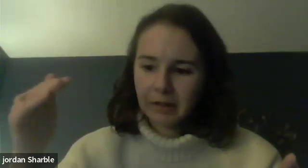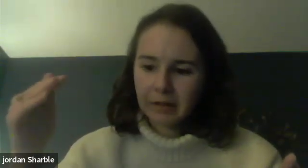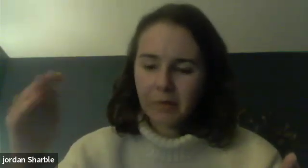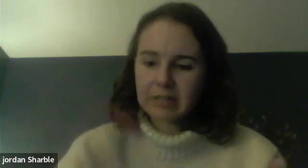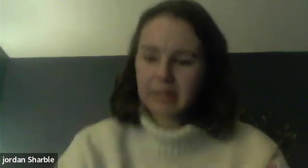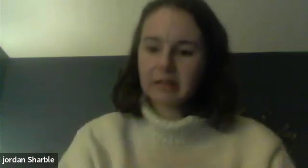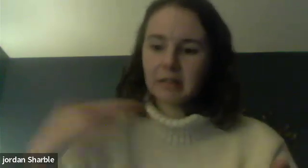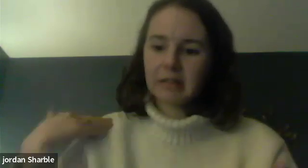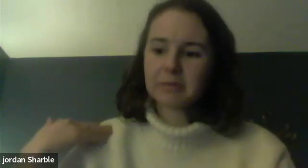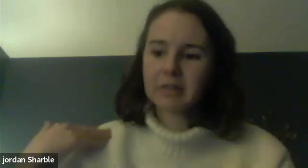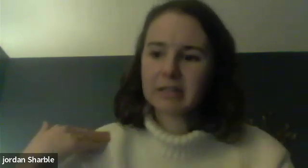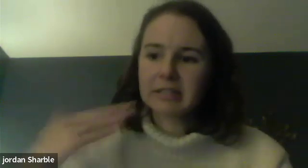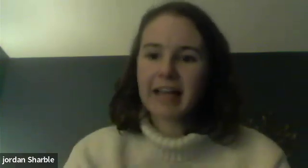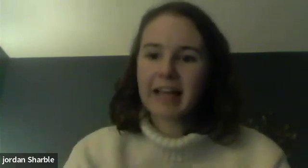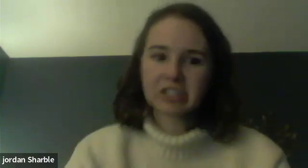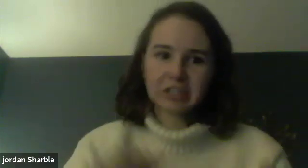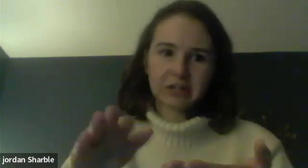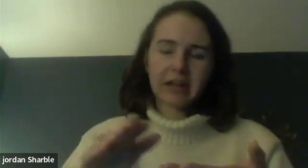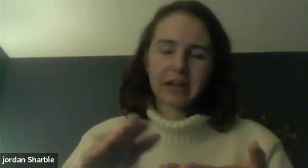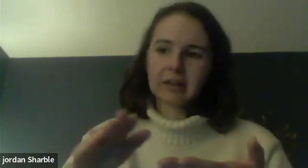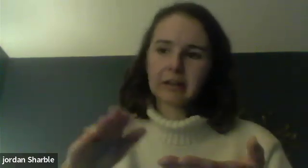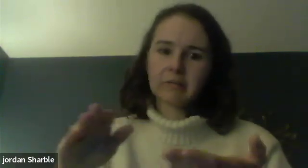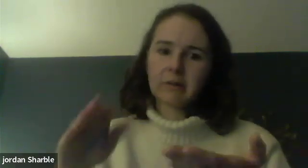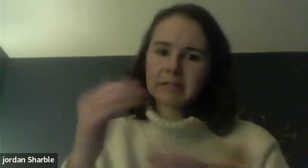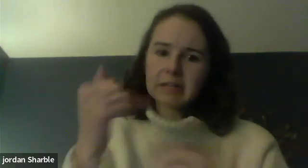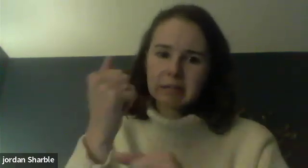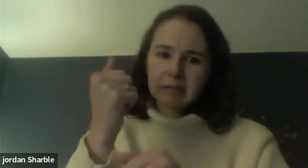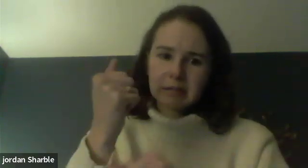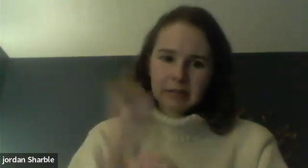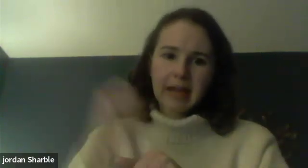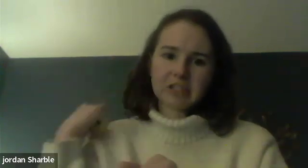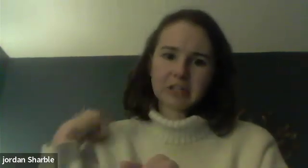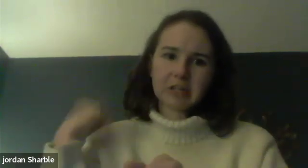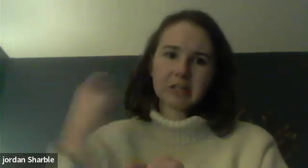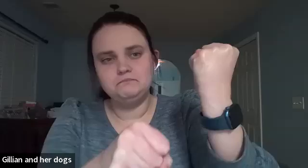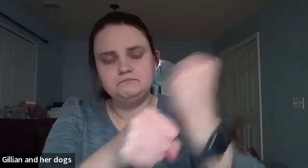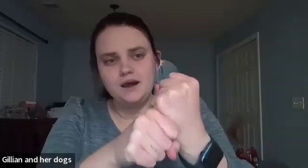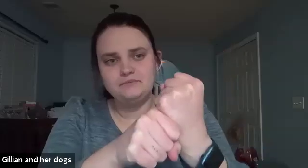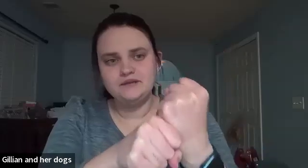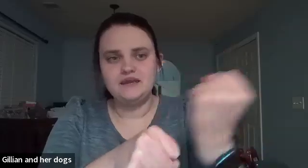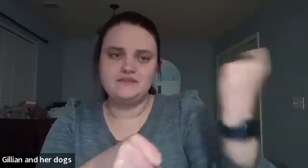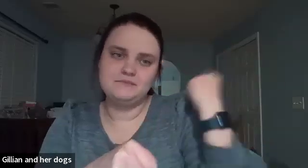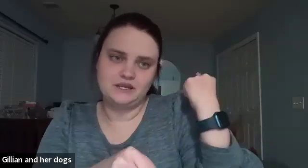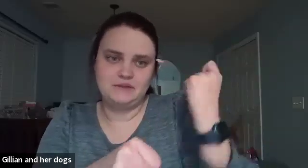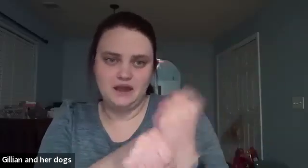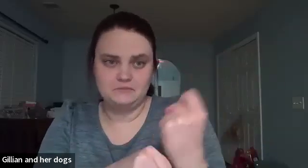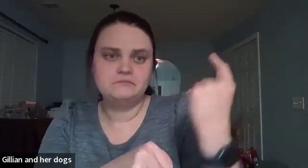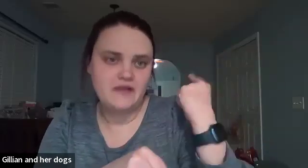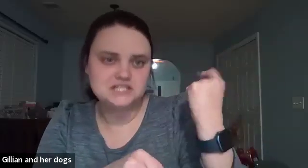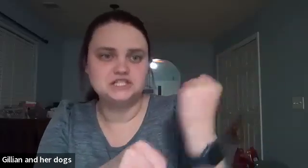what was it? This was last year or like what was it? Last year? Like you bop it and then bring it back last